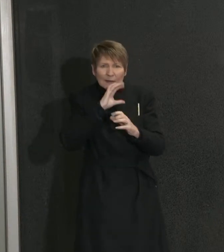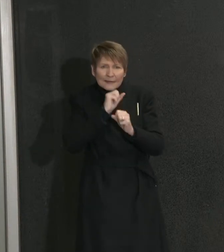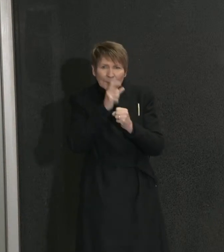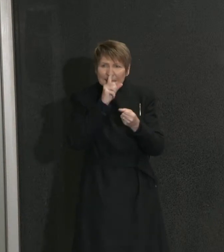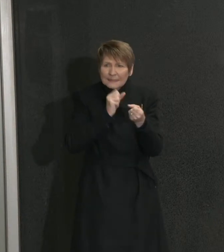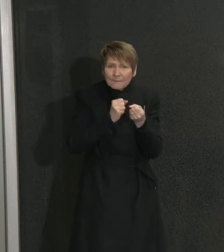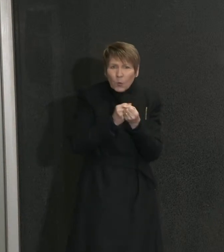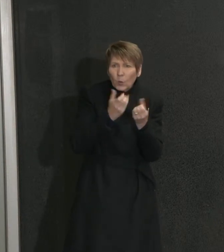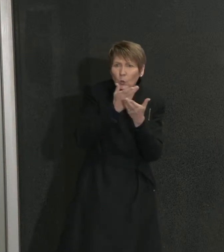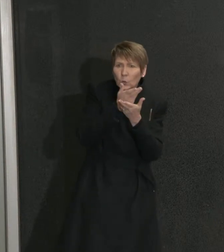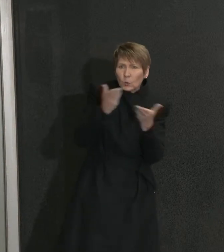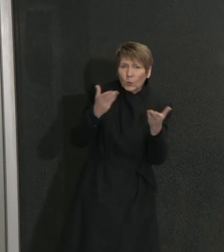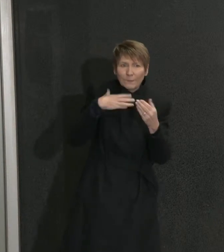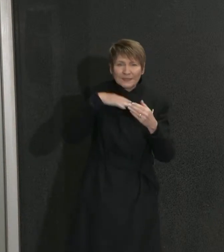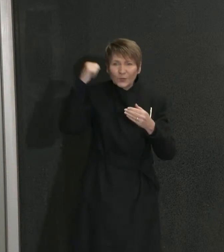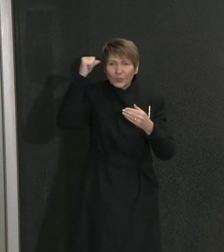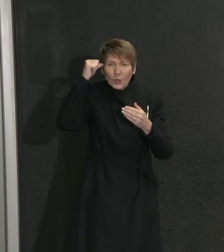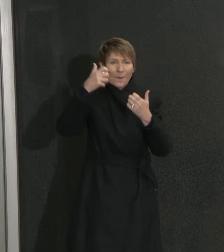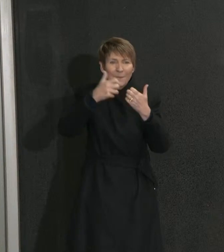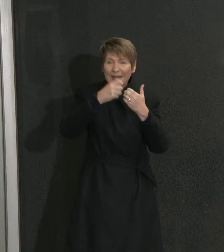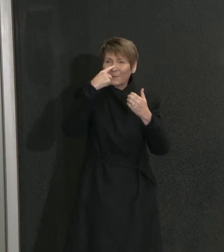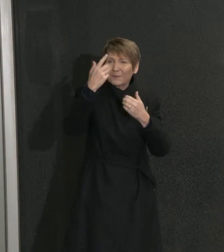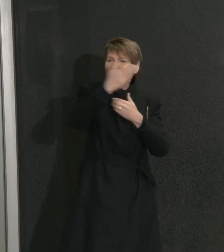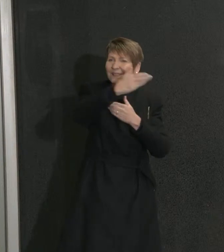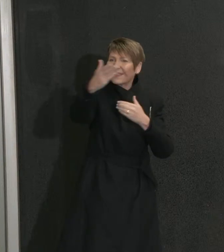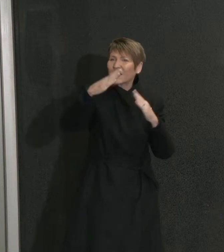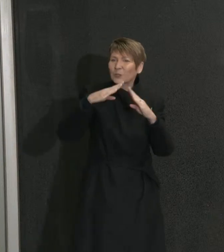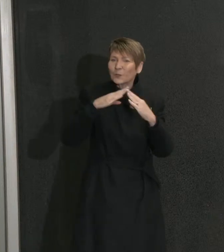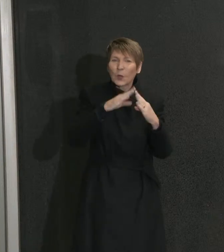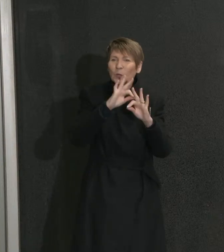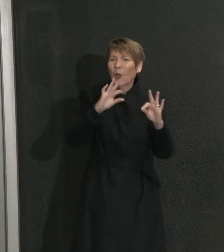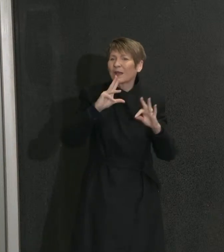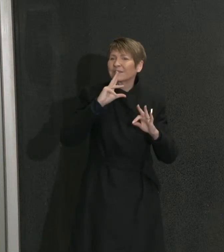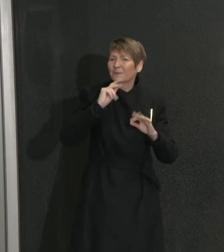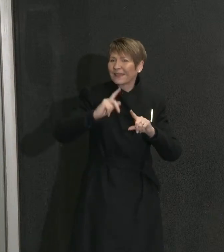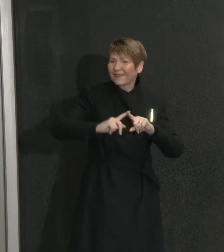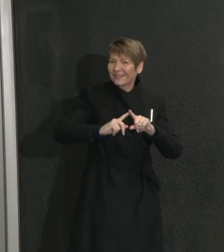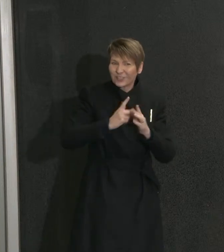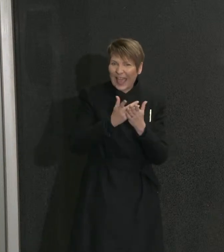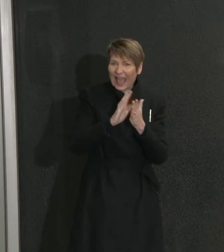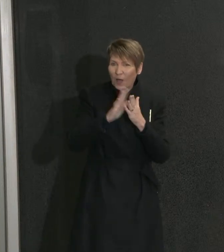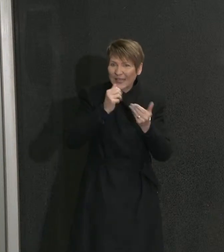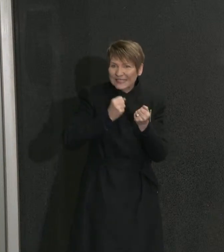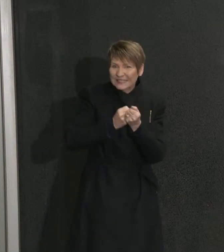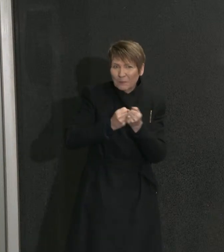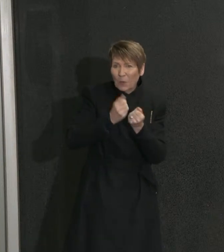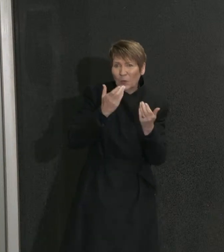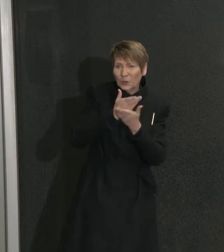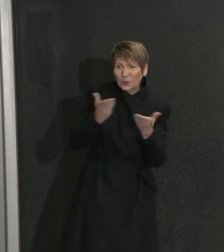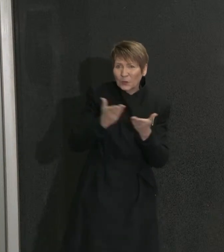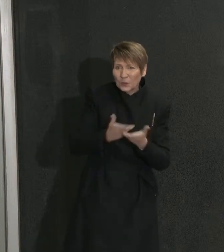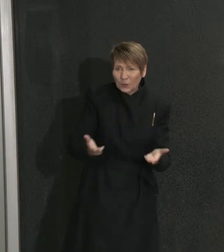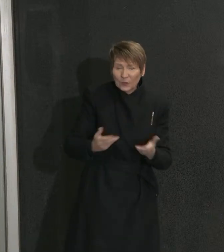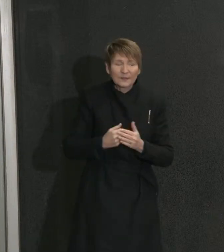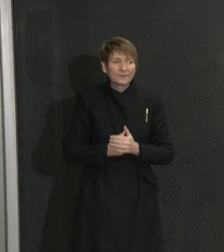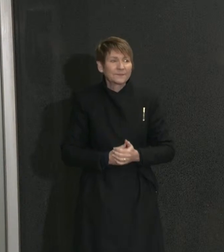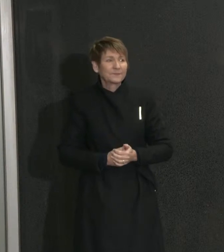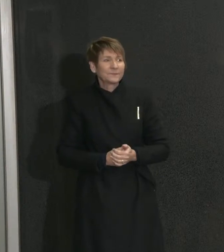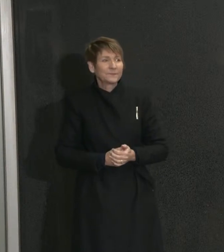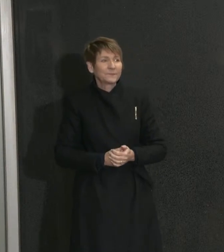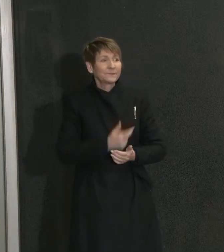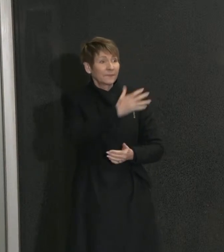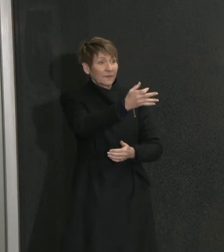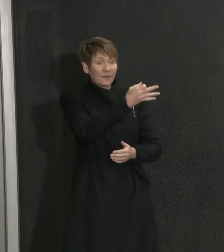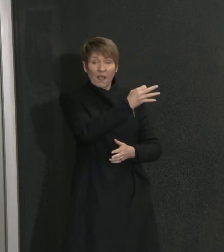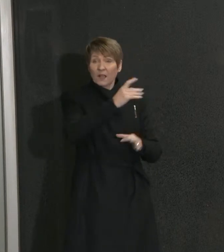their interests and the interests of everybody's health. Okay, your drone, talk us through the nuts and bolts of those historical Maribyrnong cases.